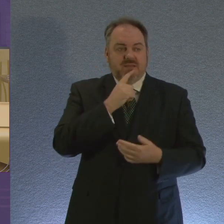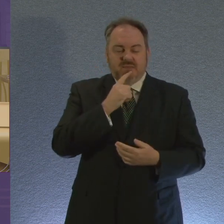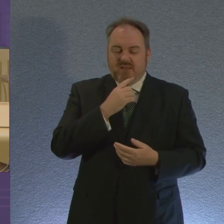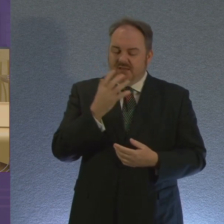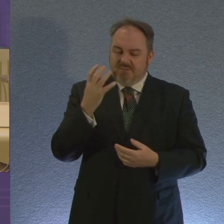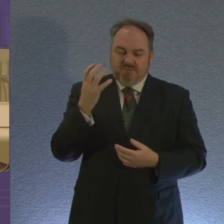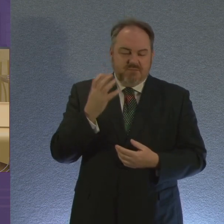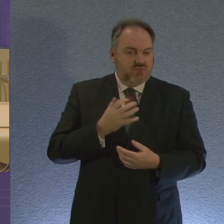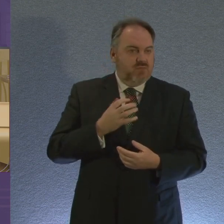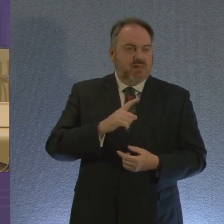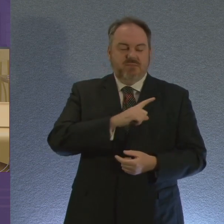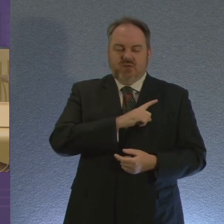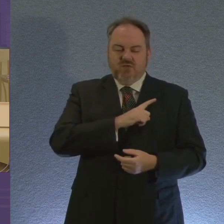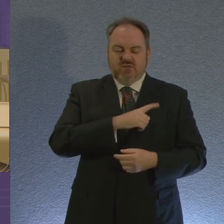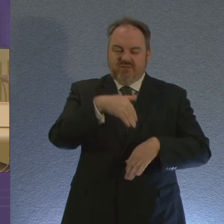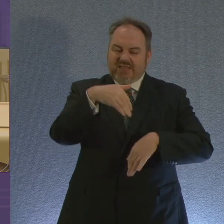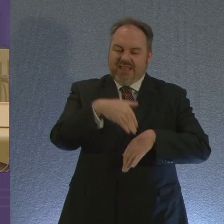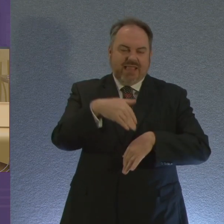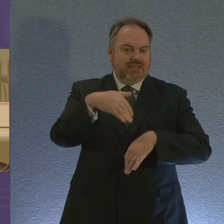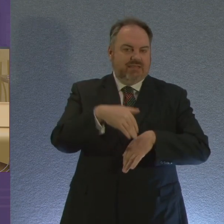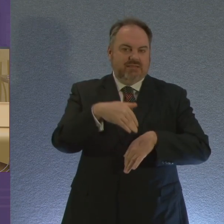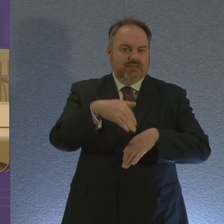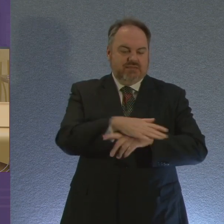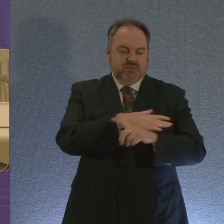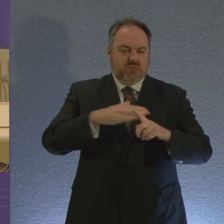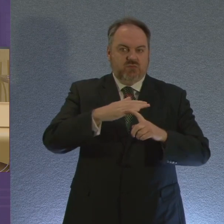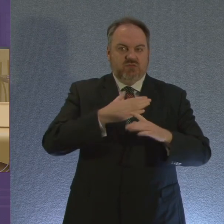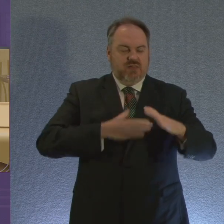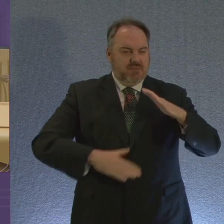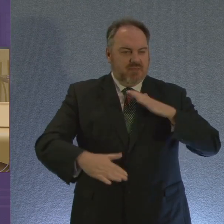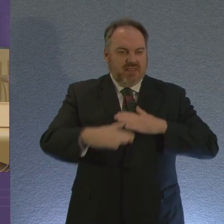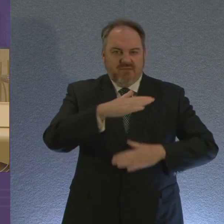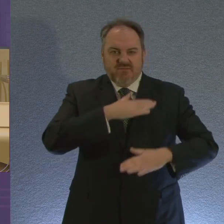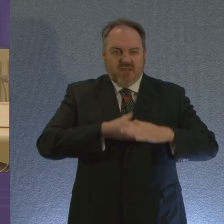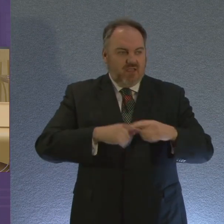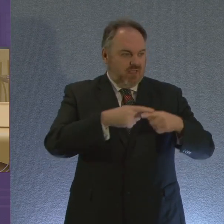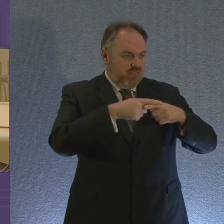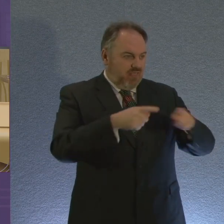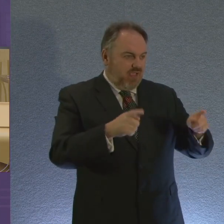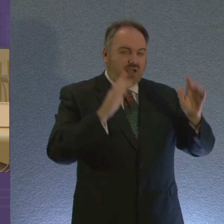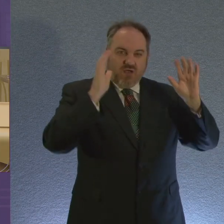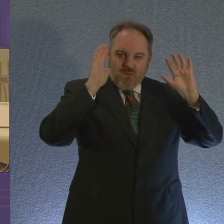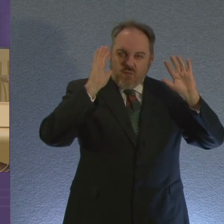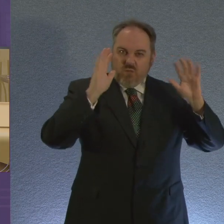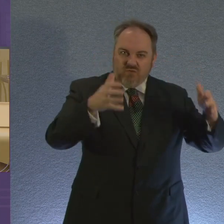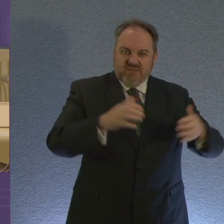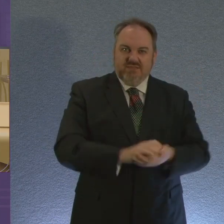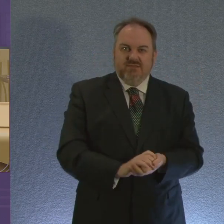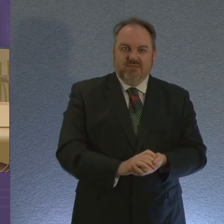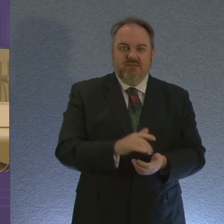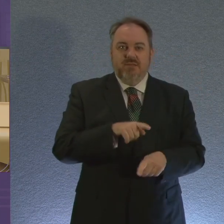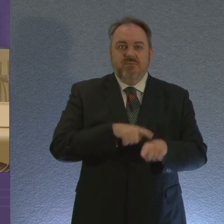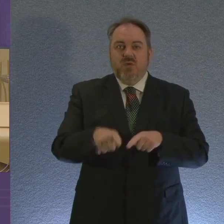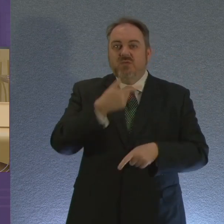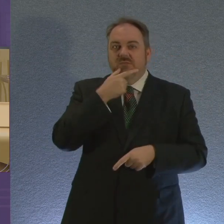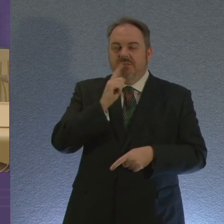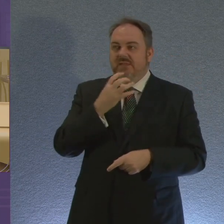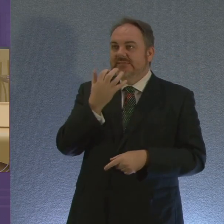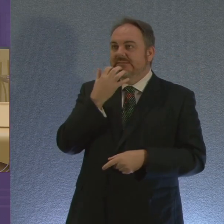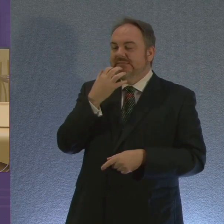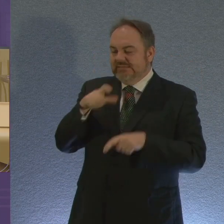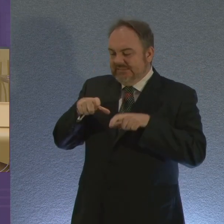due to antisocial neighbours. They genuinely are concerned. Like most people, they're staying at home, but so are